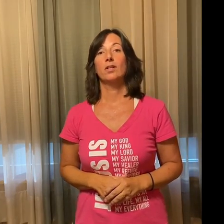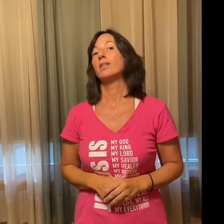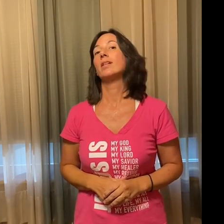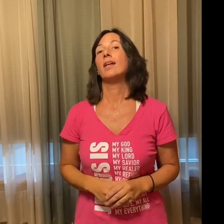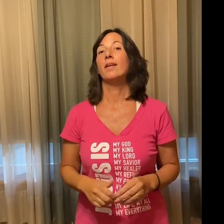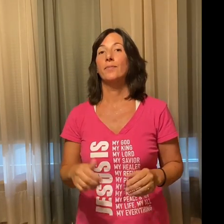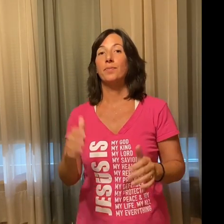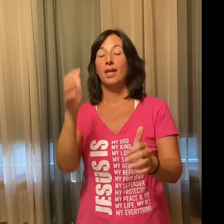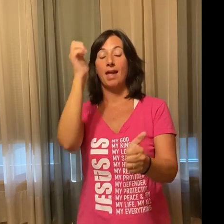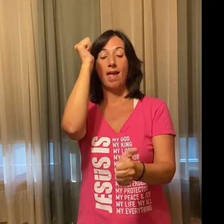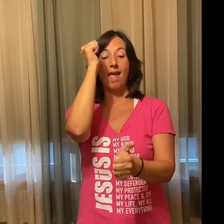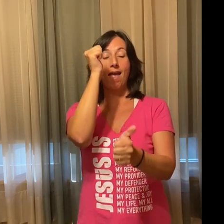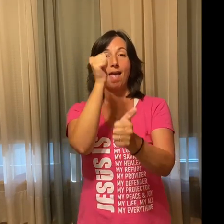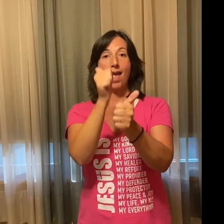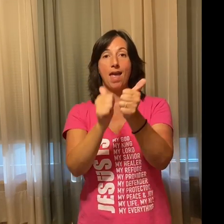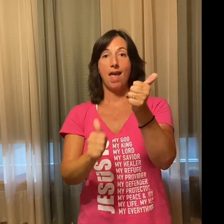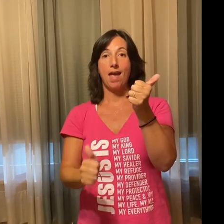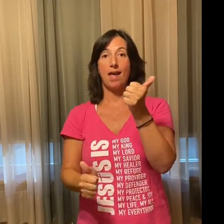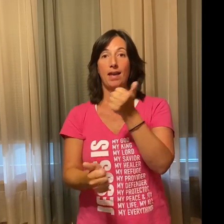So,